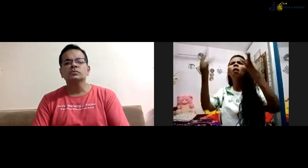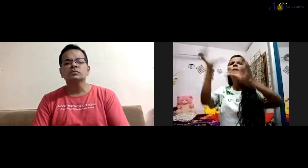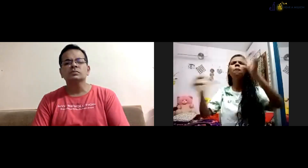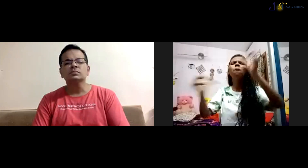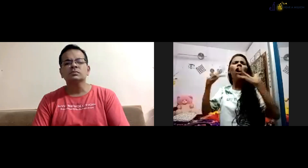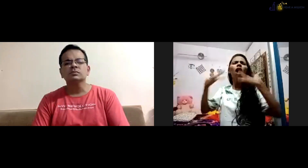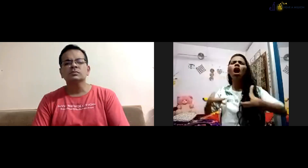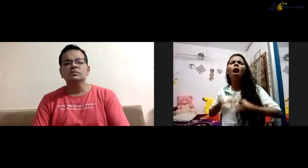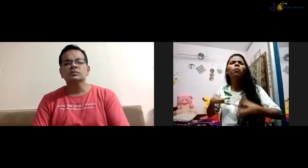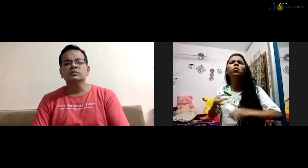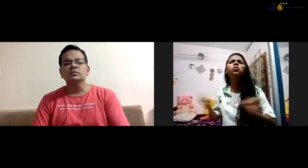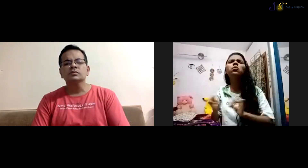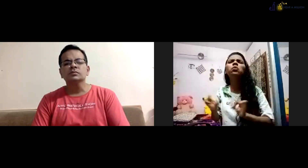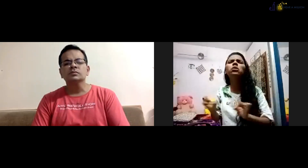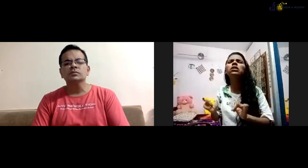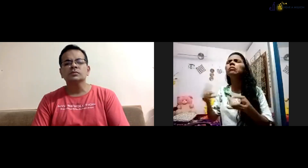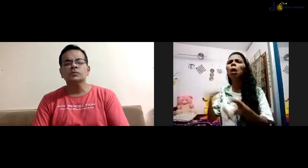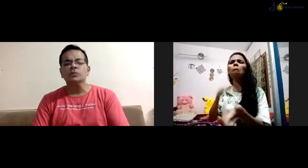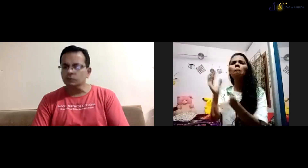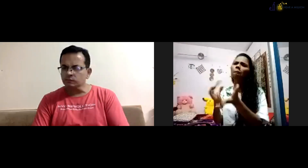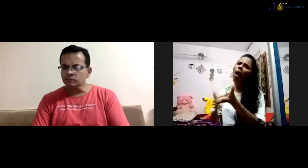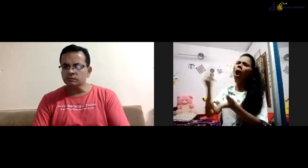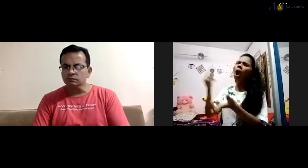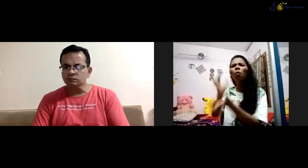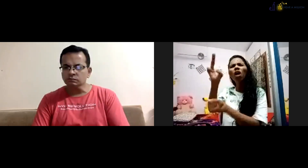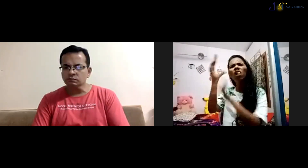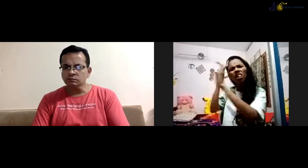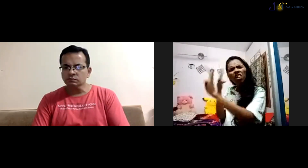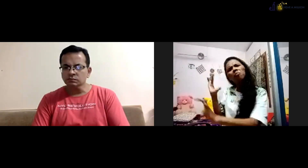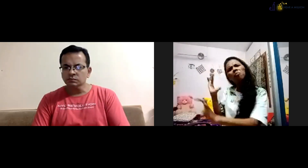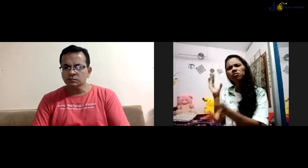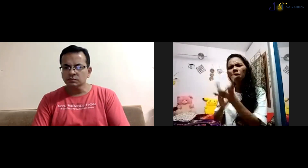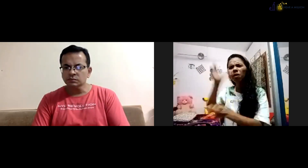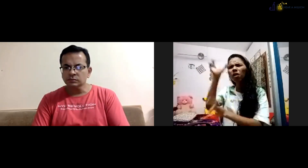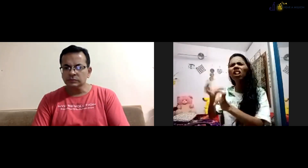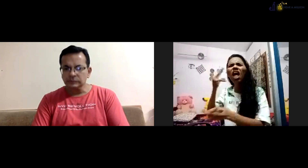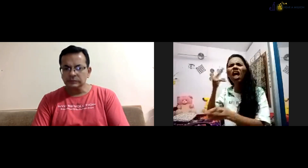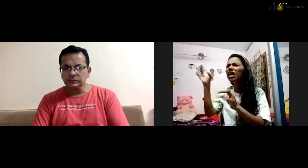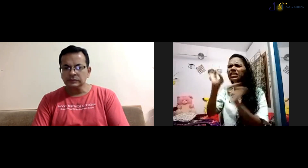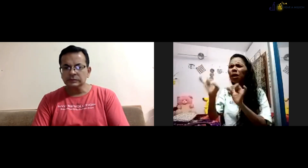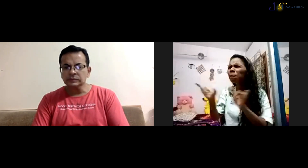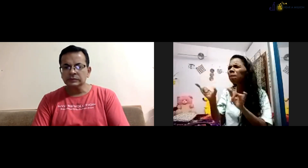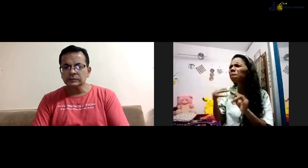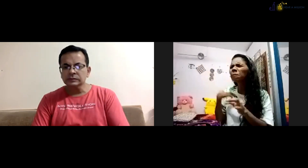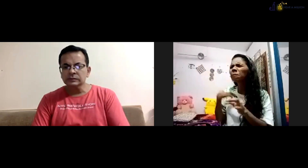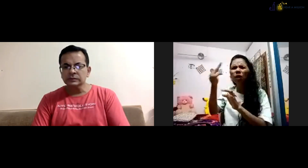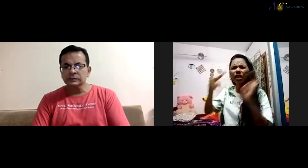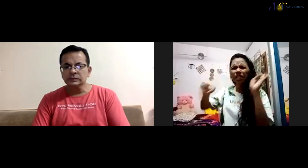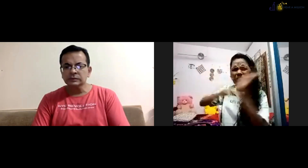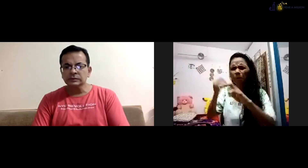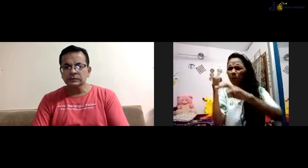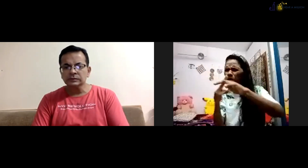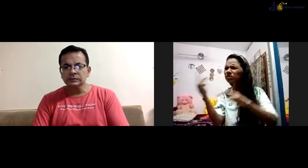the meetings and all, right? You know, but I'm not happy. We do not have the youth associations. They are just focusing on